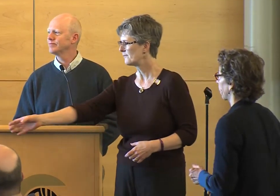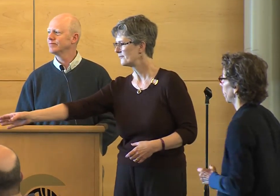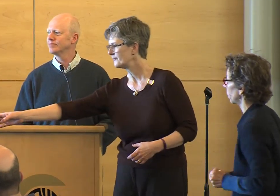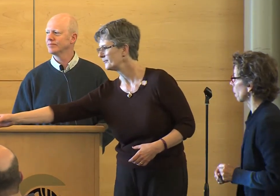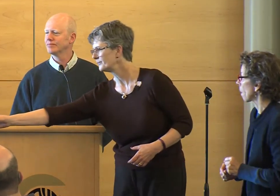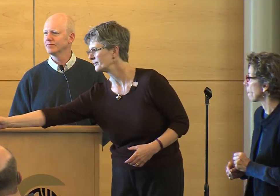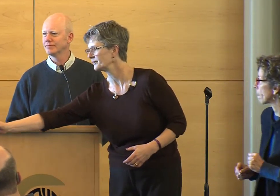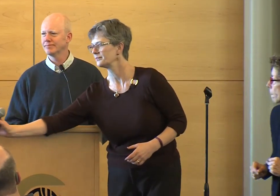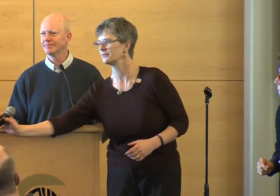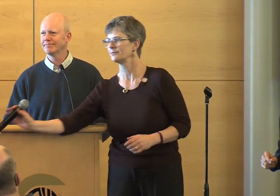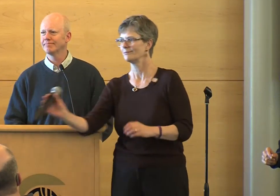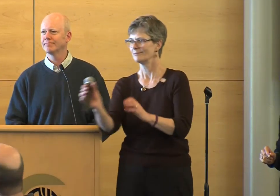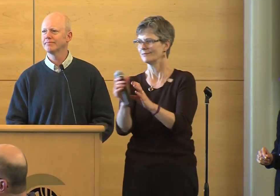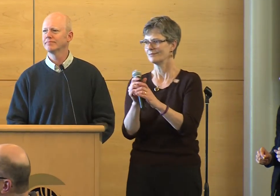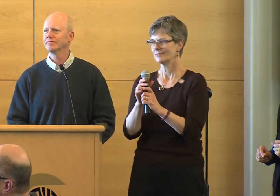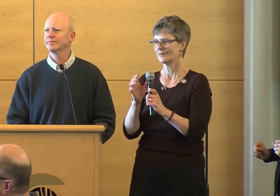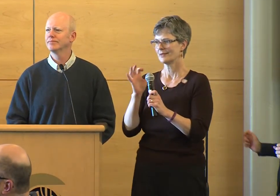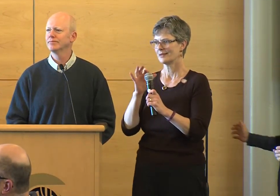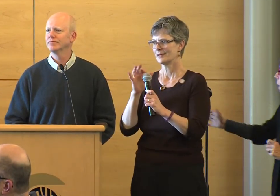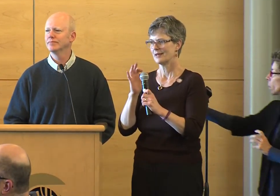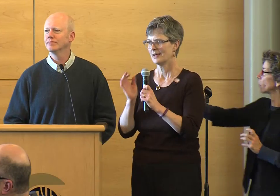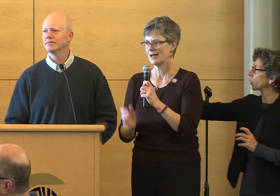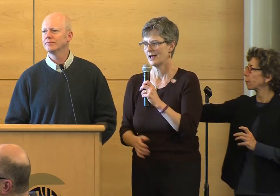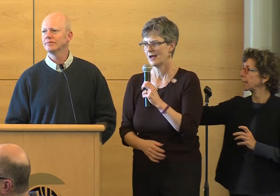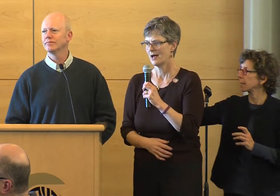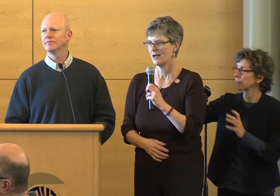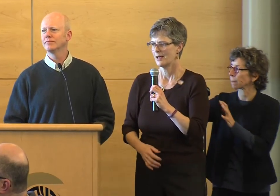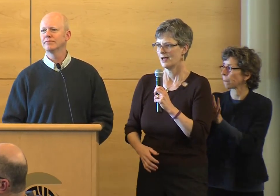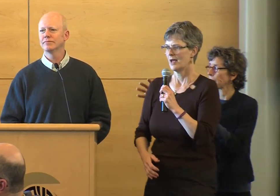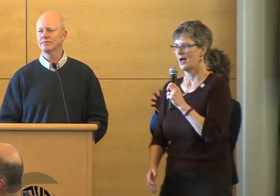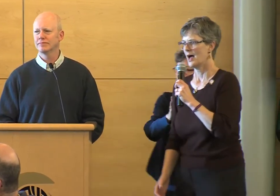Other web page questions? Yes.